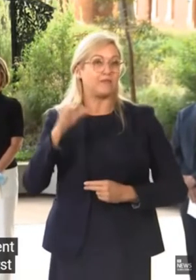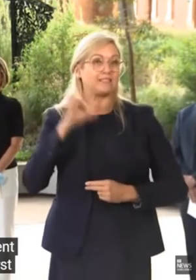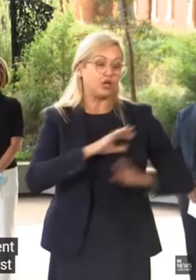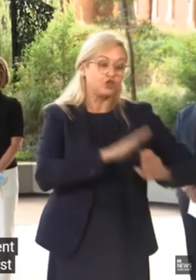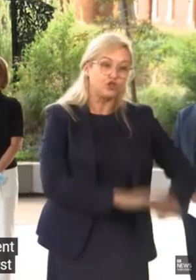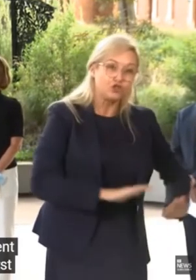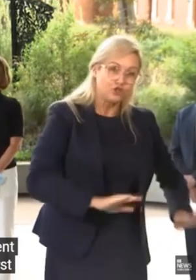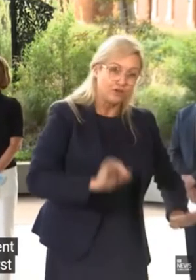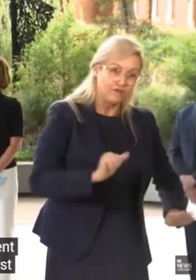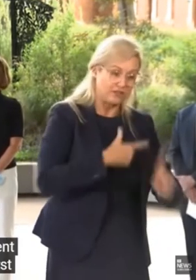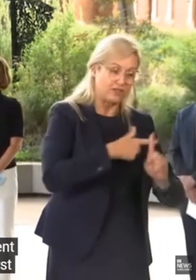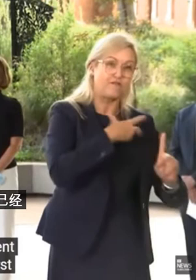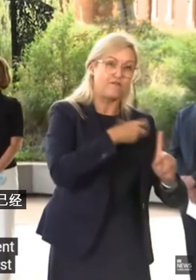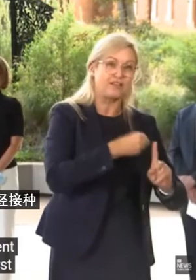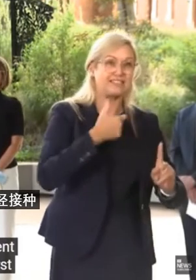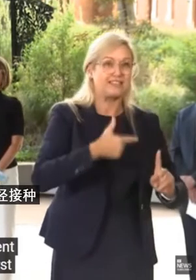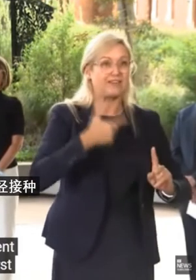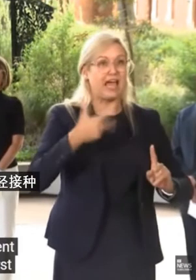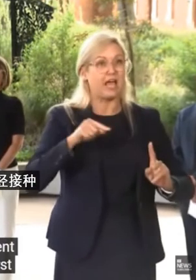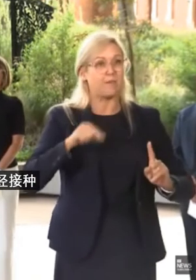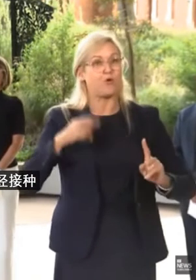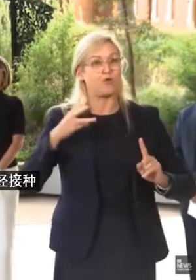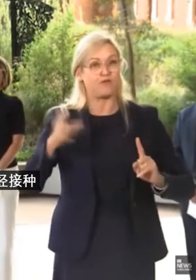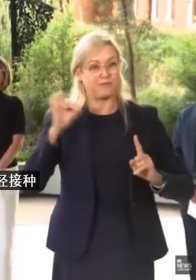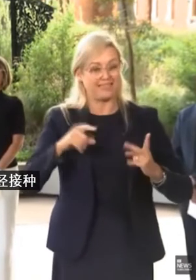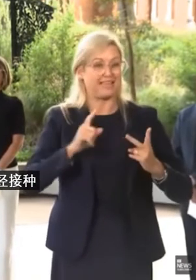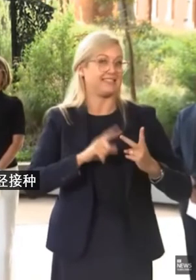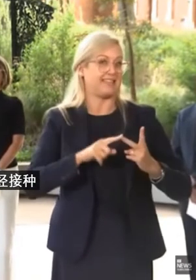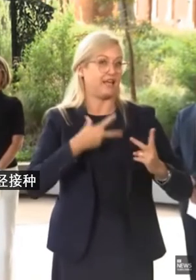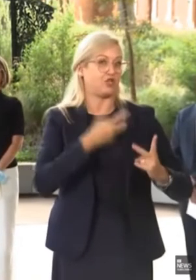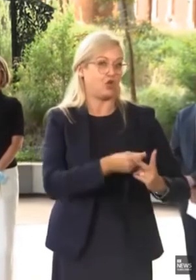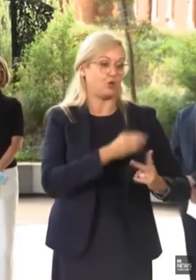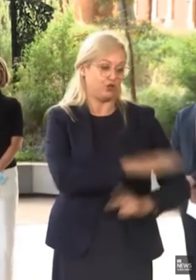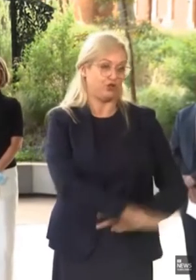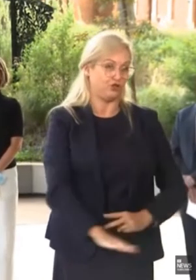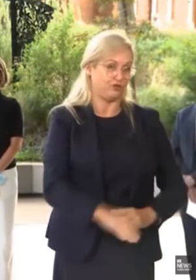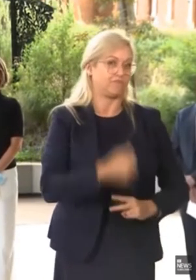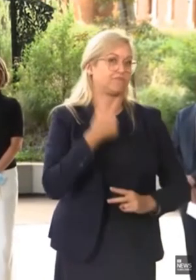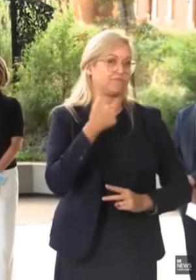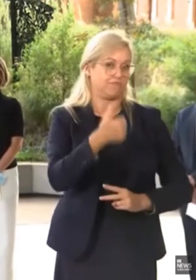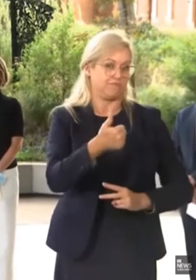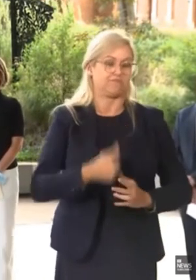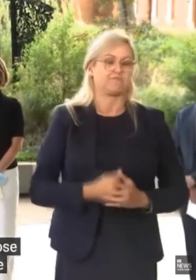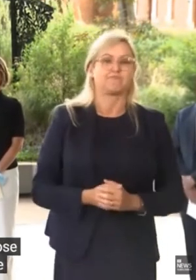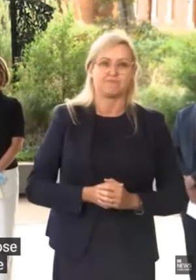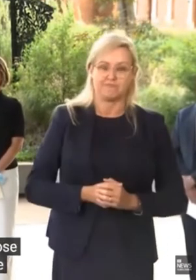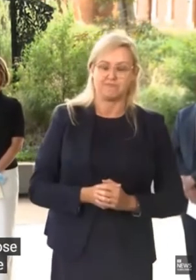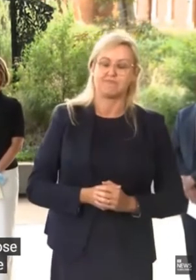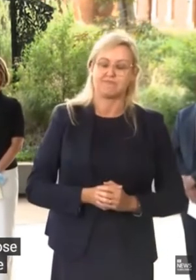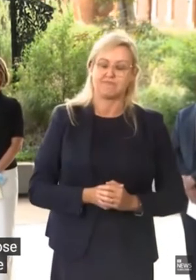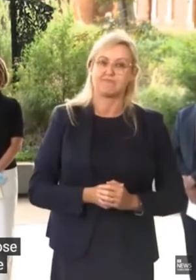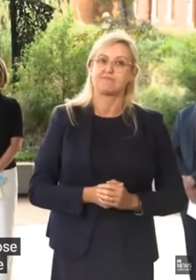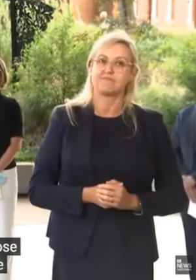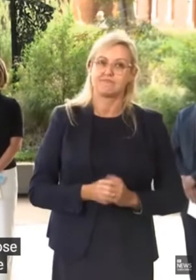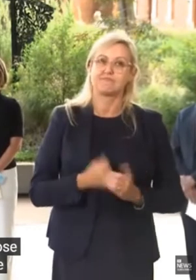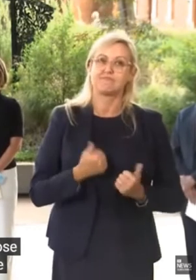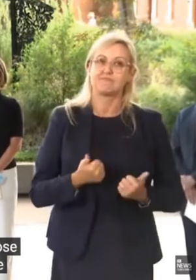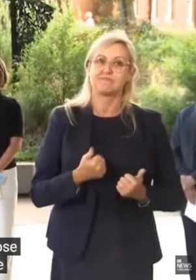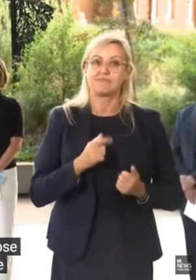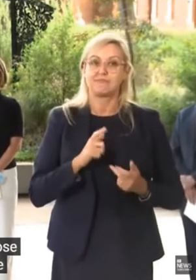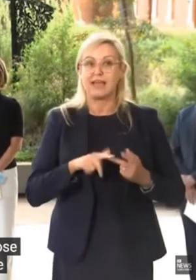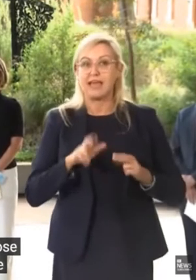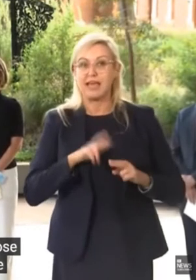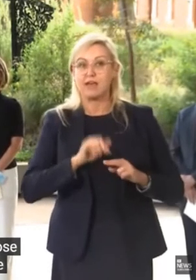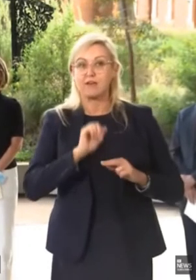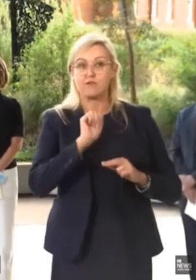their first dose and 78.3% have had their second dose. Please, we really encourage parents of those